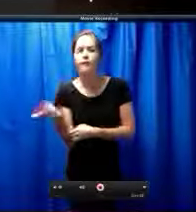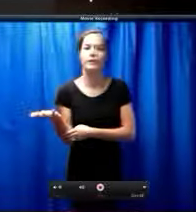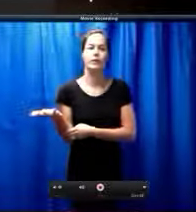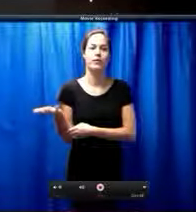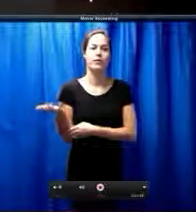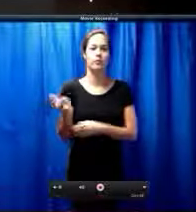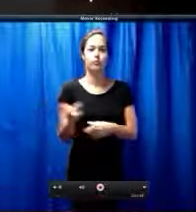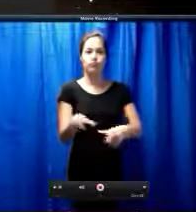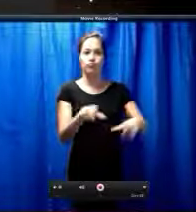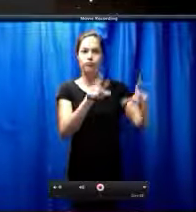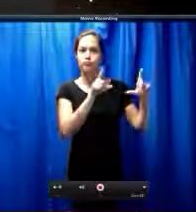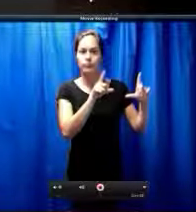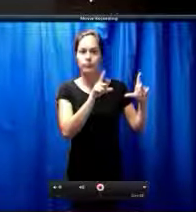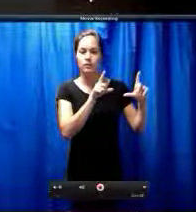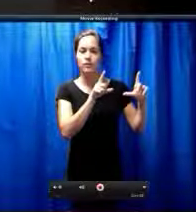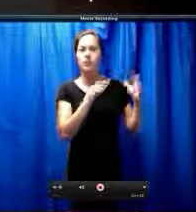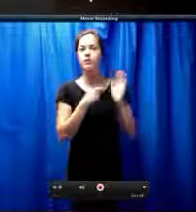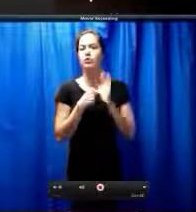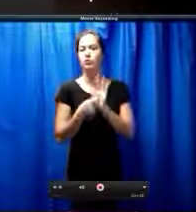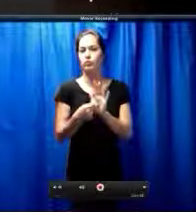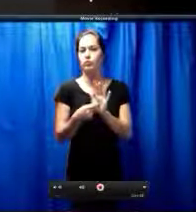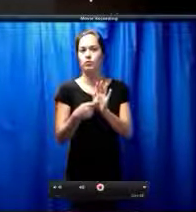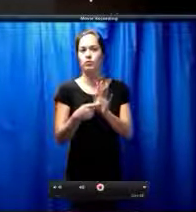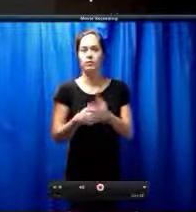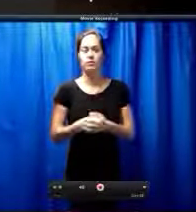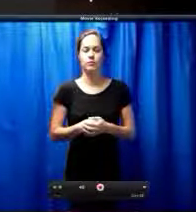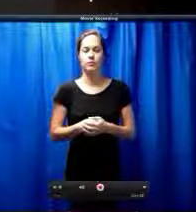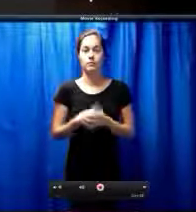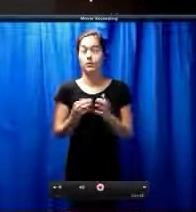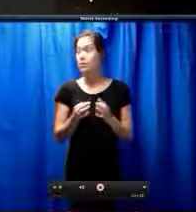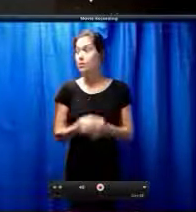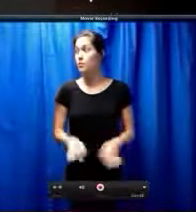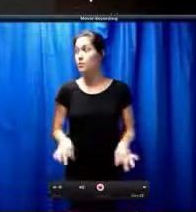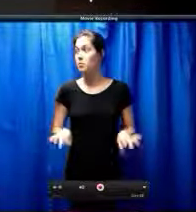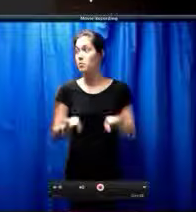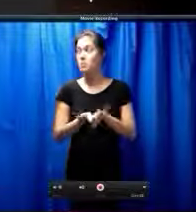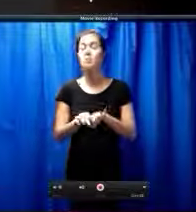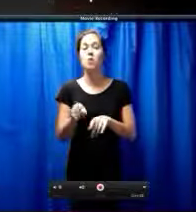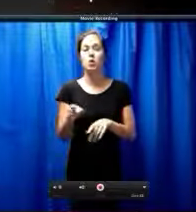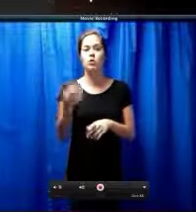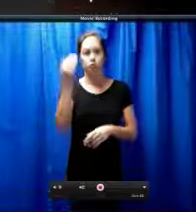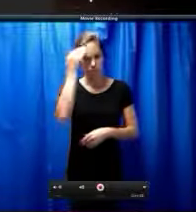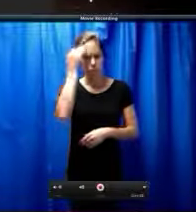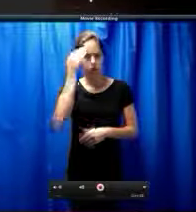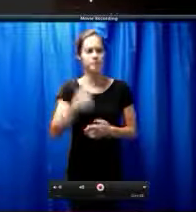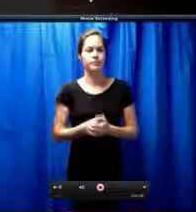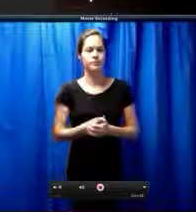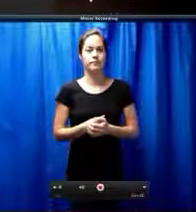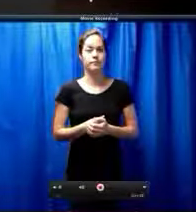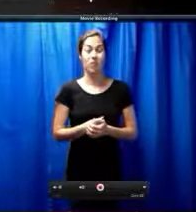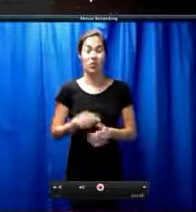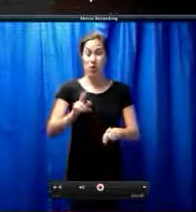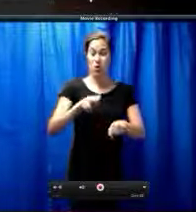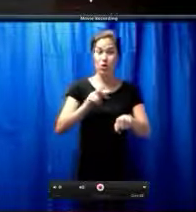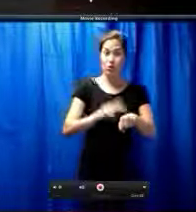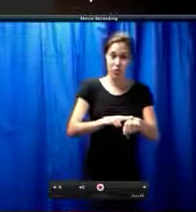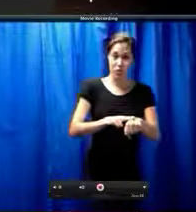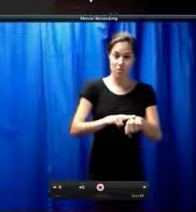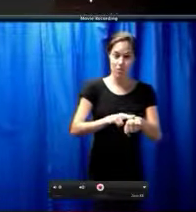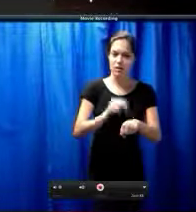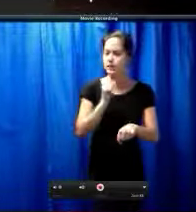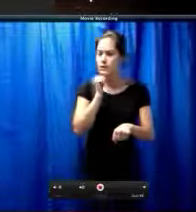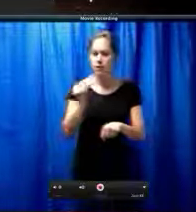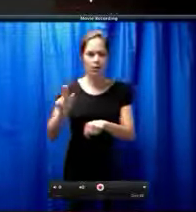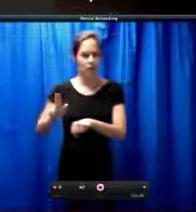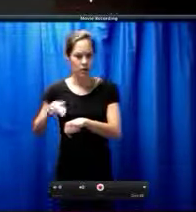really important that you ask about this type of technology. So, normal versus abnormal. We had a young man